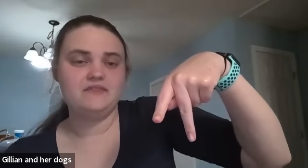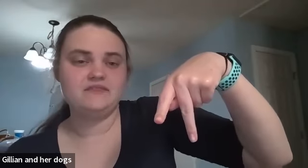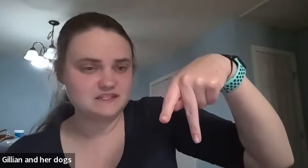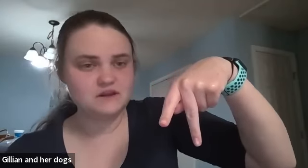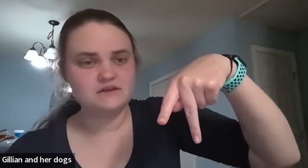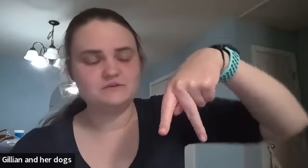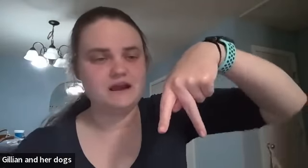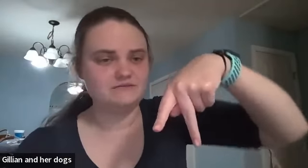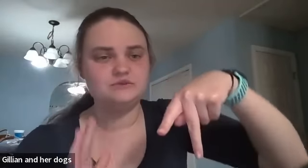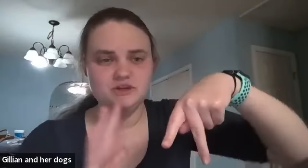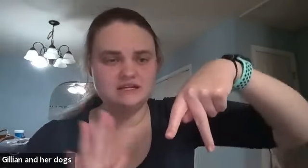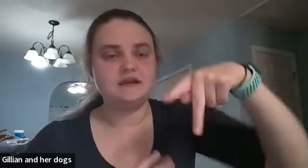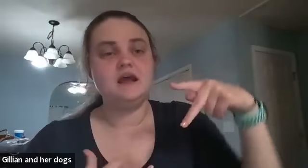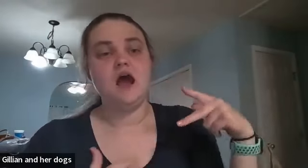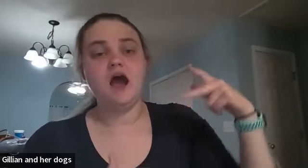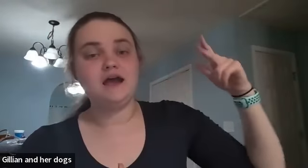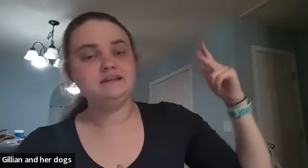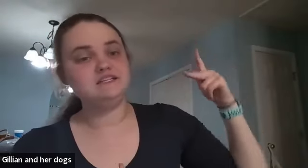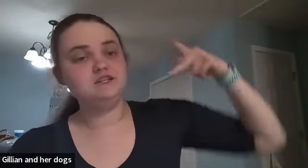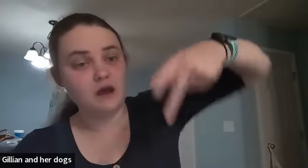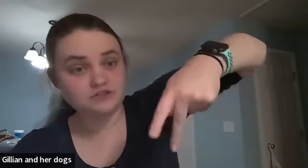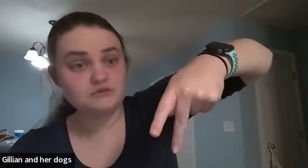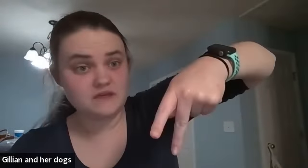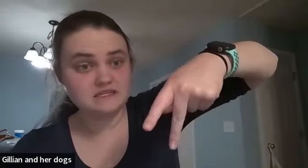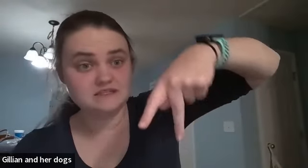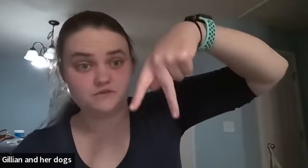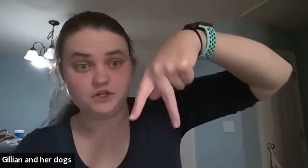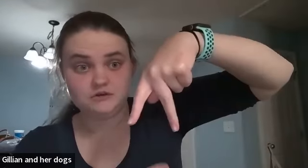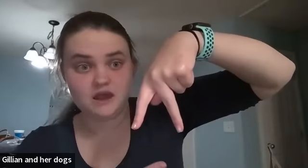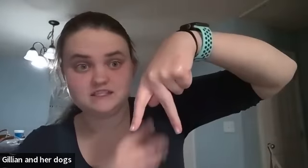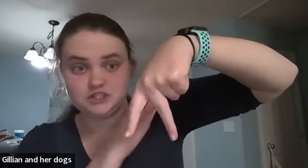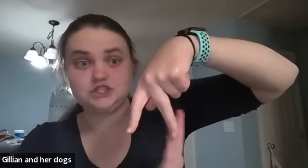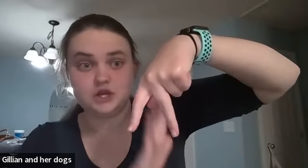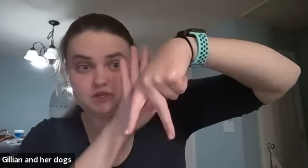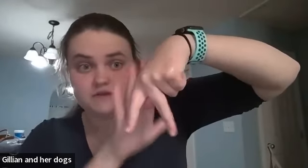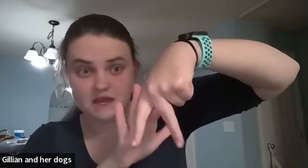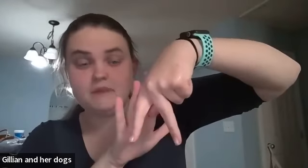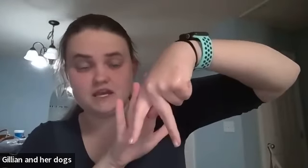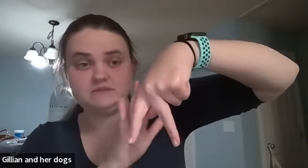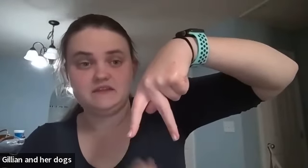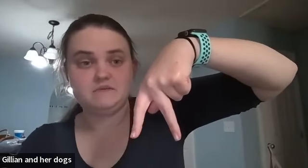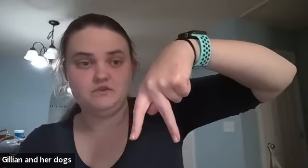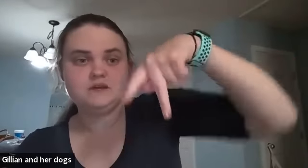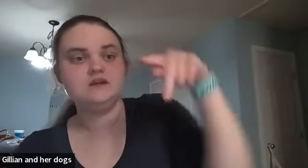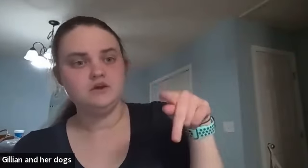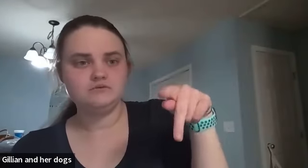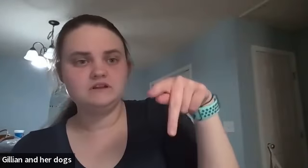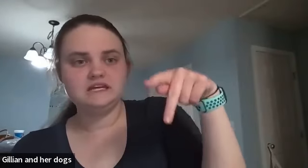this is one of those where I will try to explain. I'll do this for you guys to show you that I'm actually making that movement. Really, it's